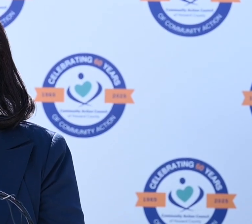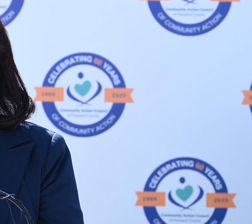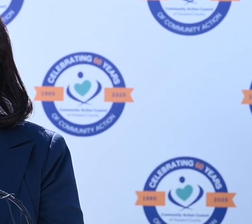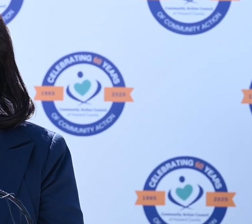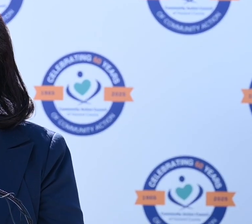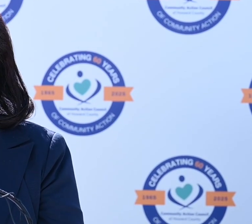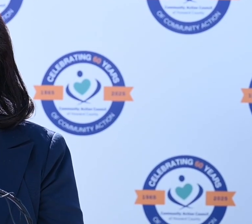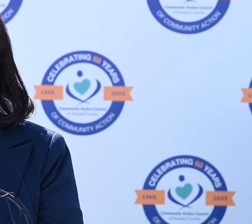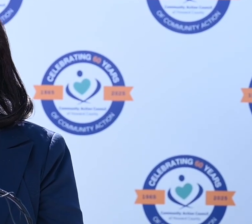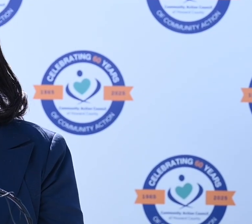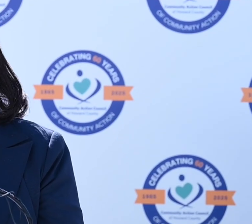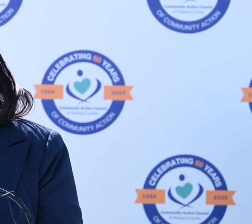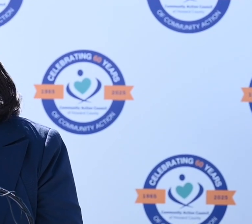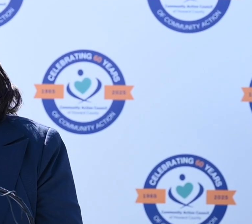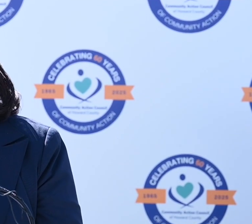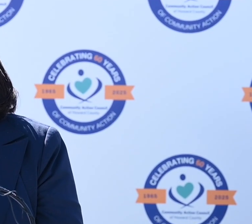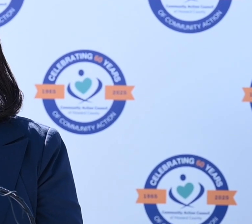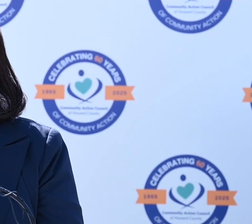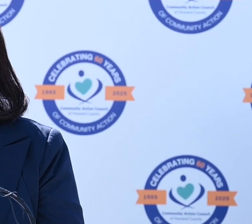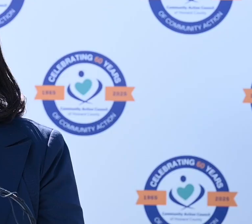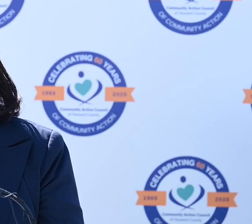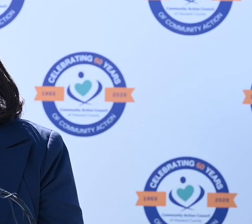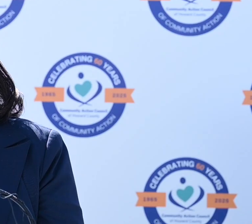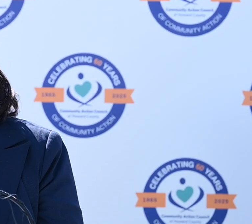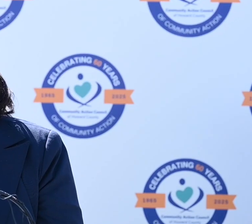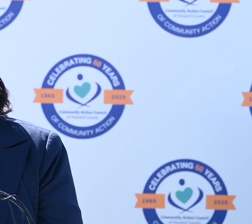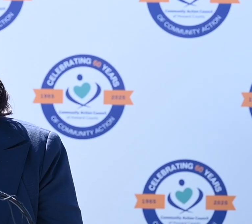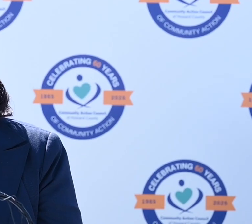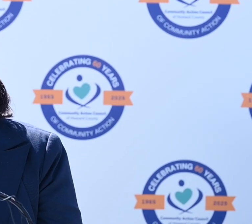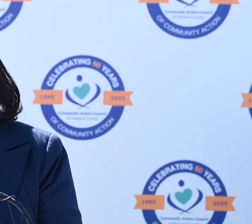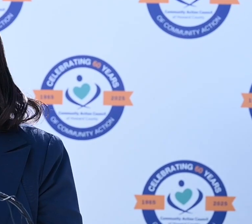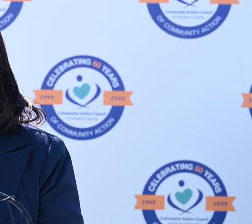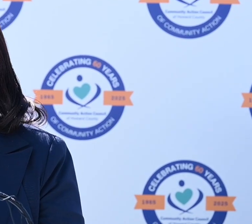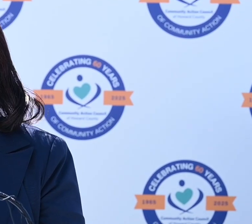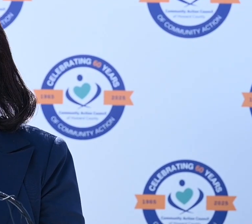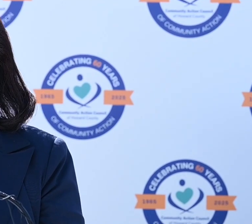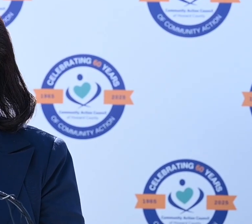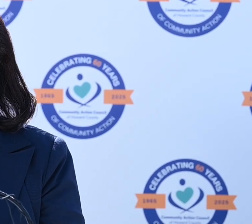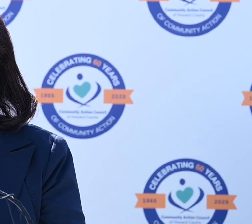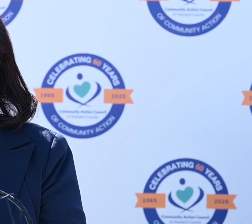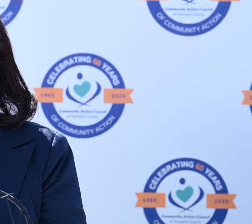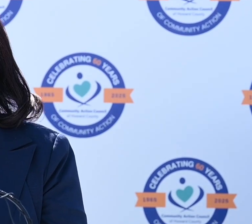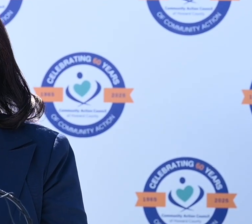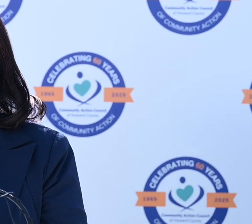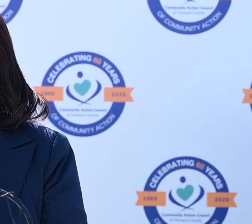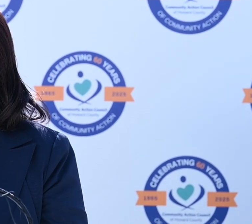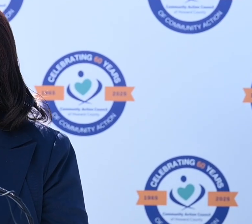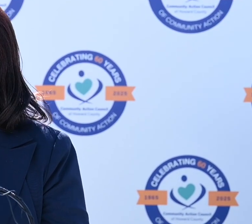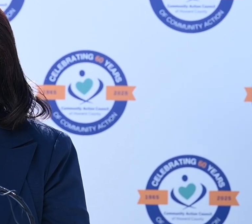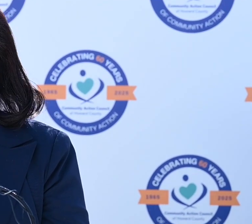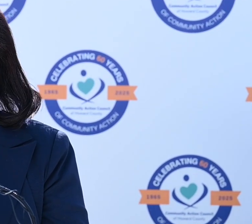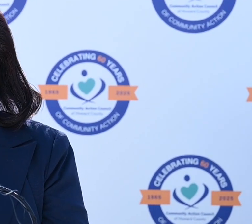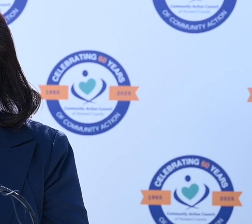The groundbreaking is about real people. It's about real families and real lives. From our